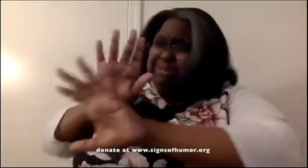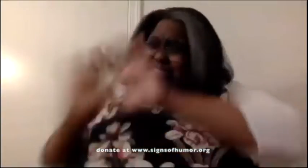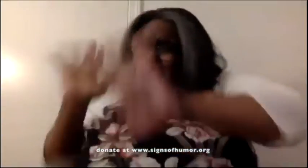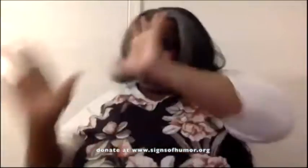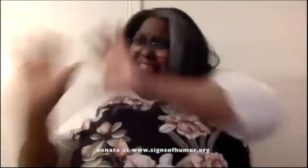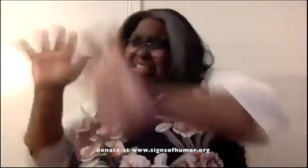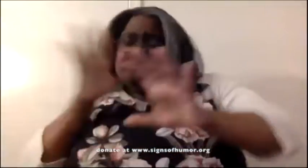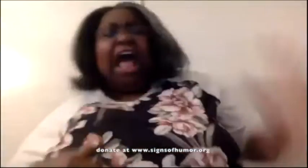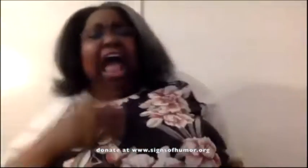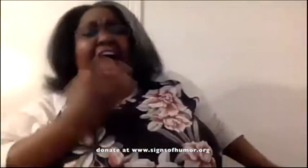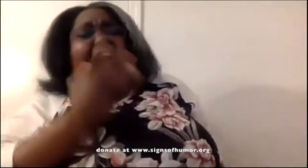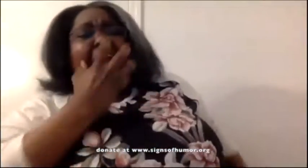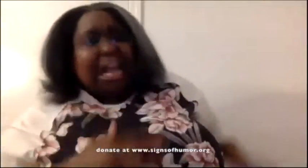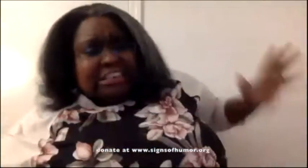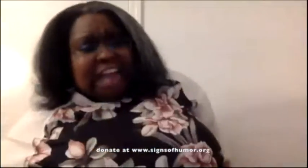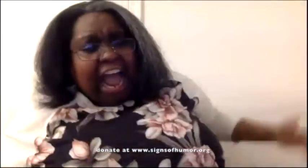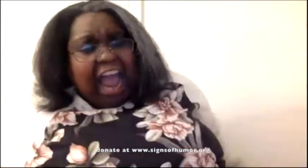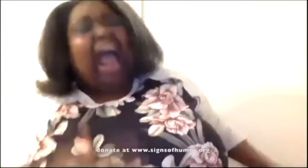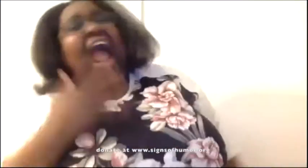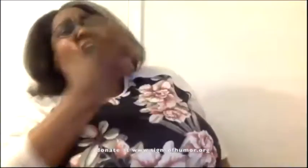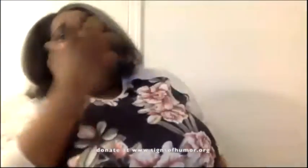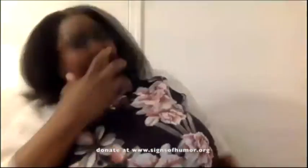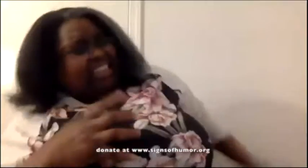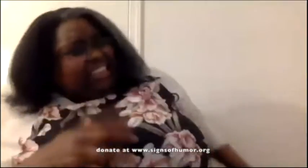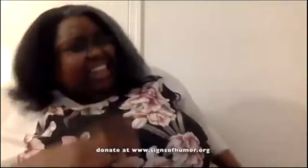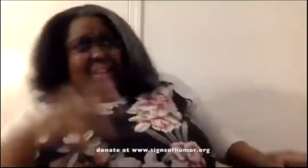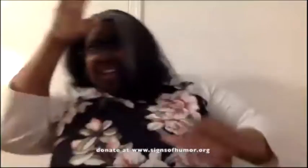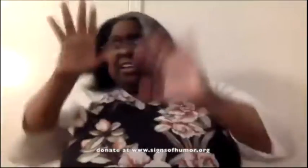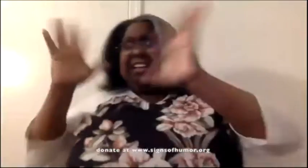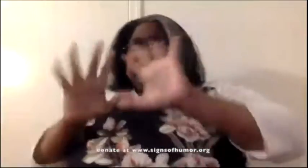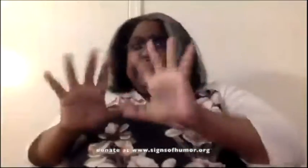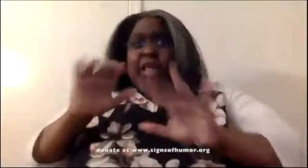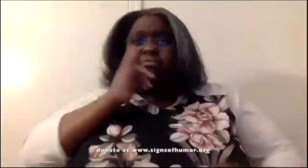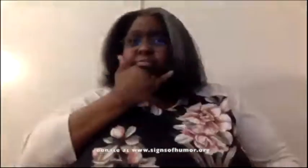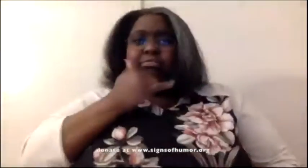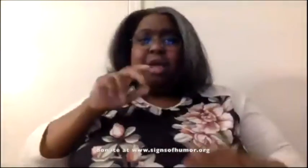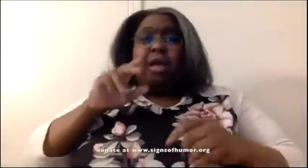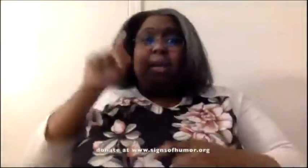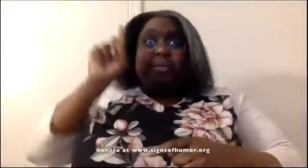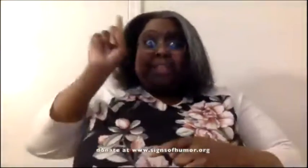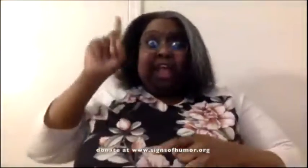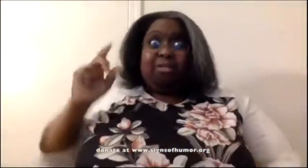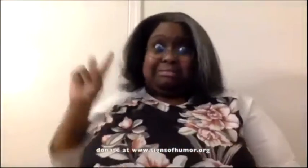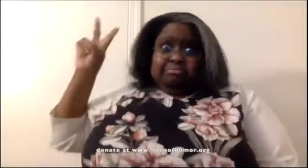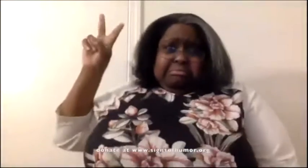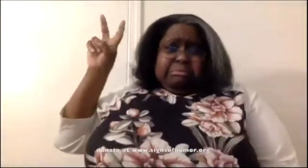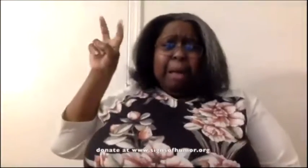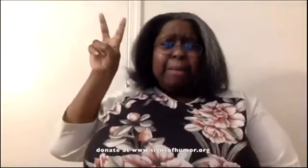and he's banging on her butt. She's like, it's hot. What's going on here? What's going on? The people